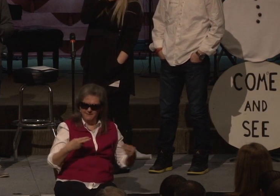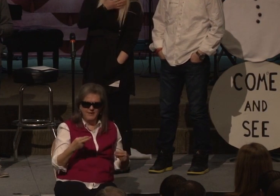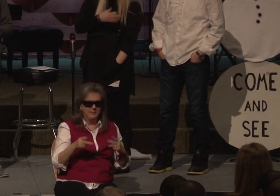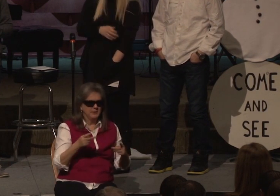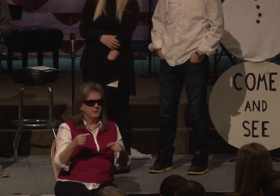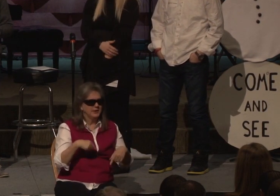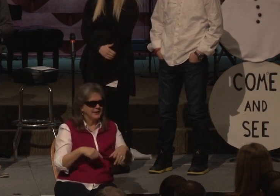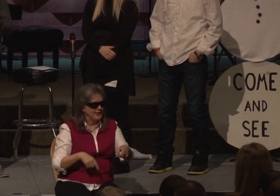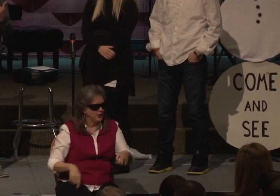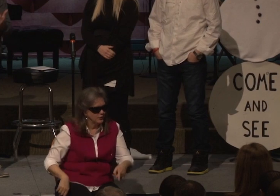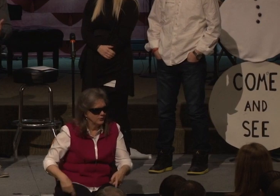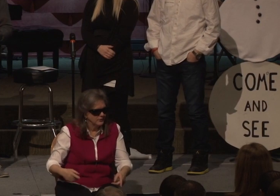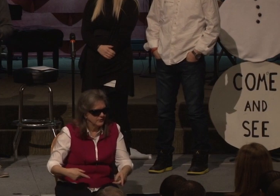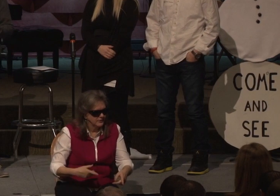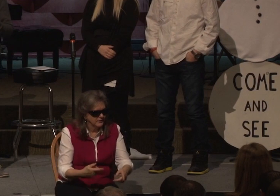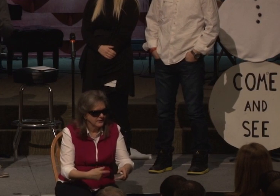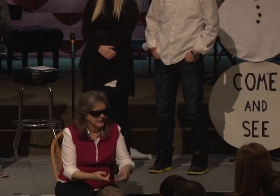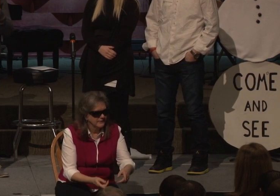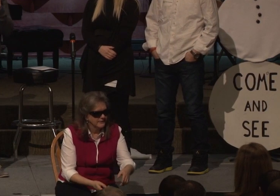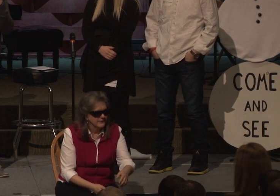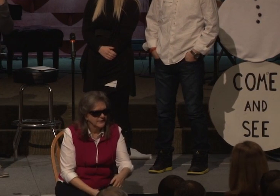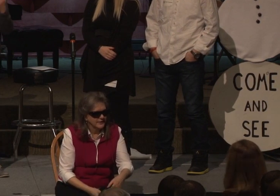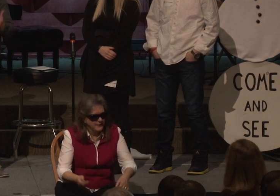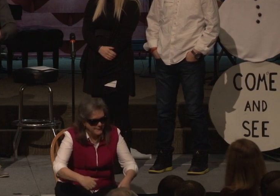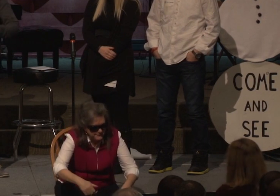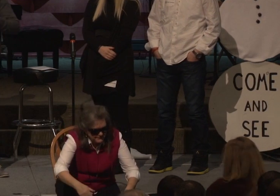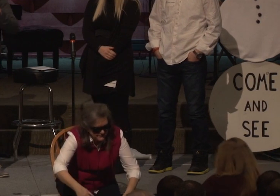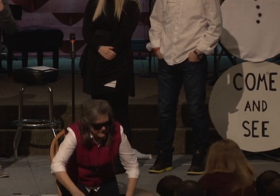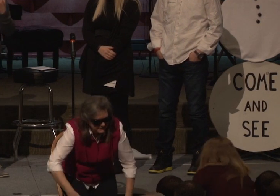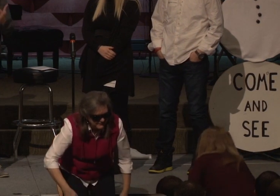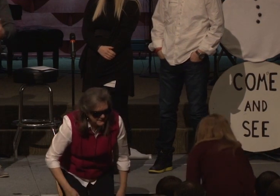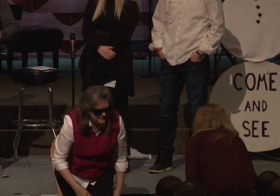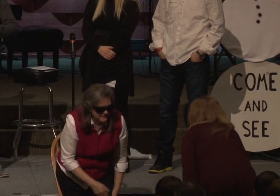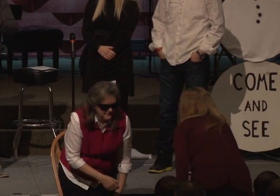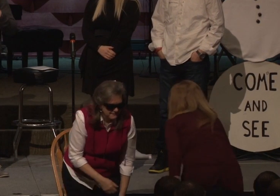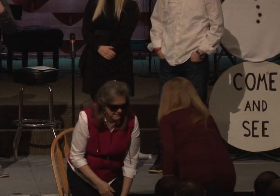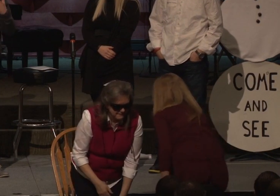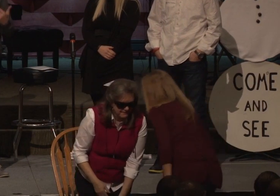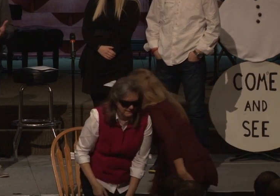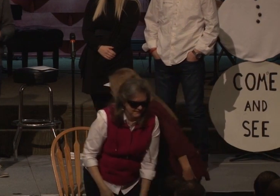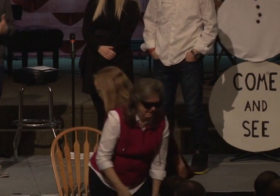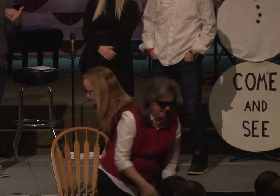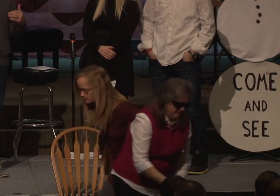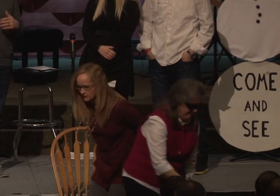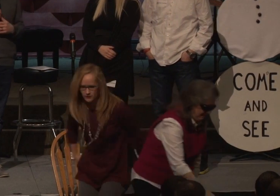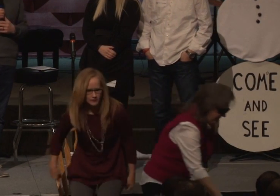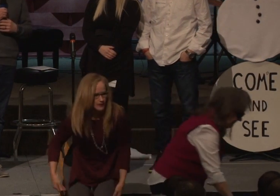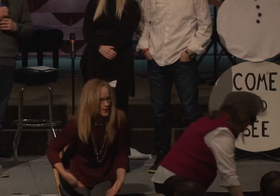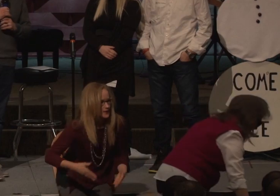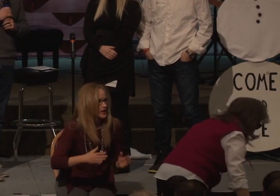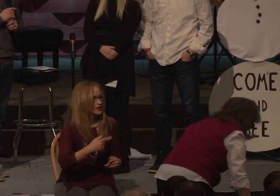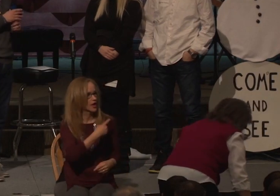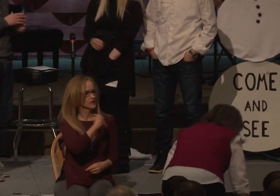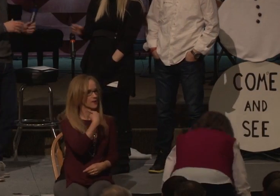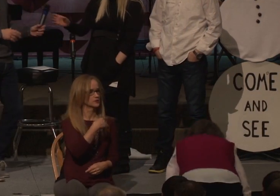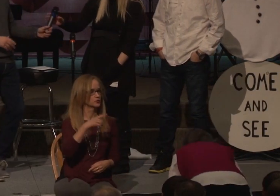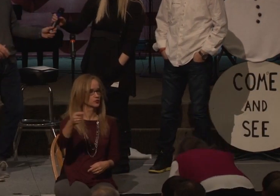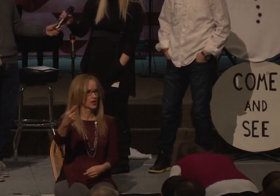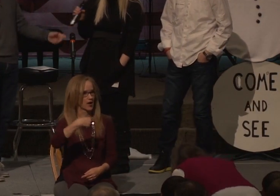in. I'm going to invest them. I'm just going to allow them to come and see, and I want them to tell a little bit of their